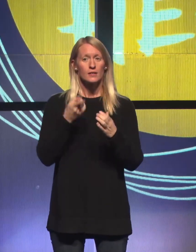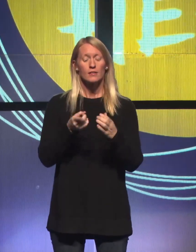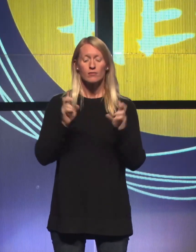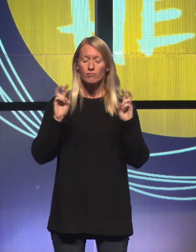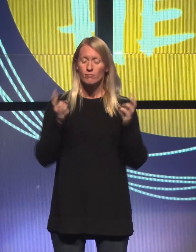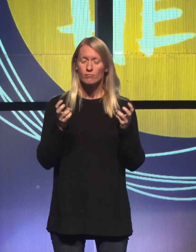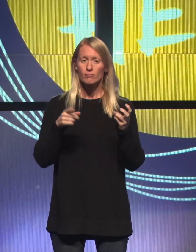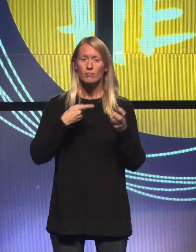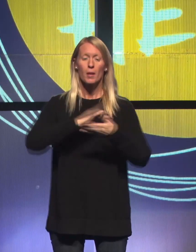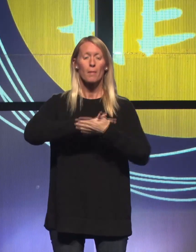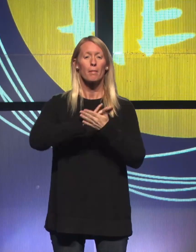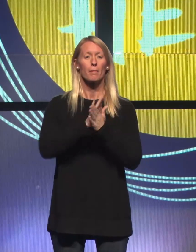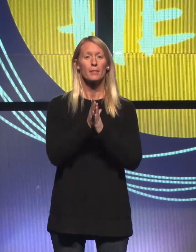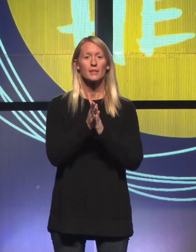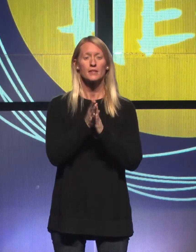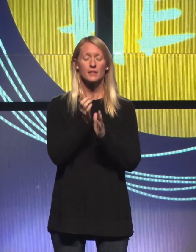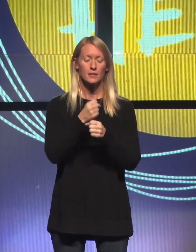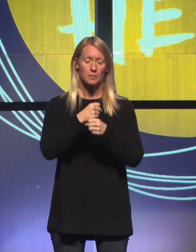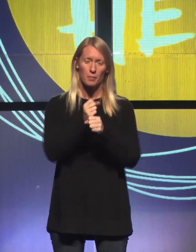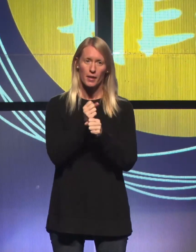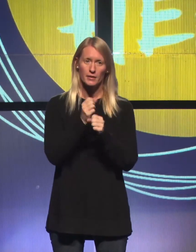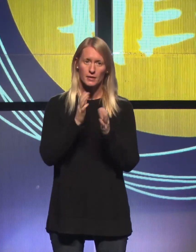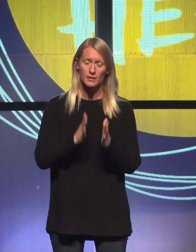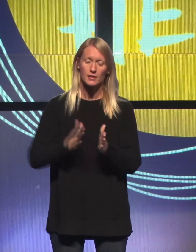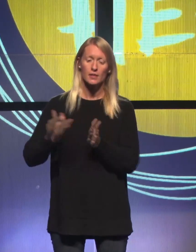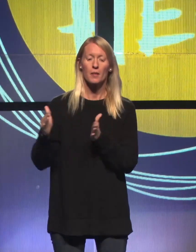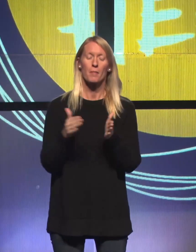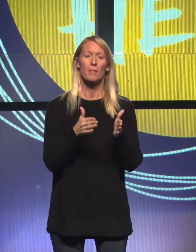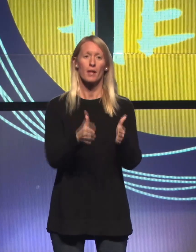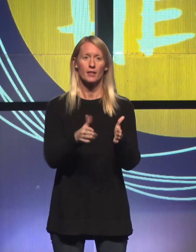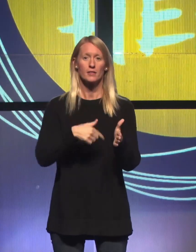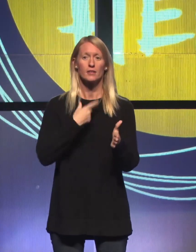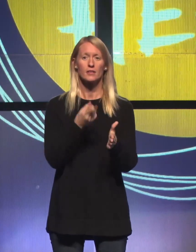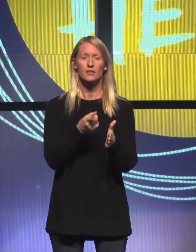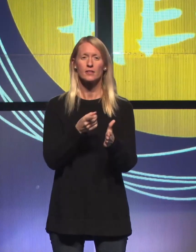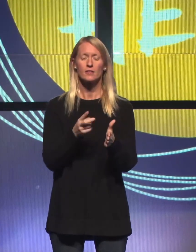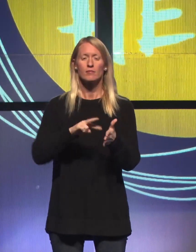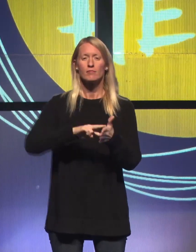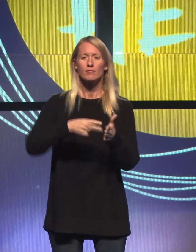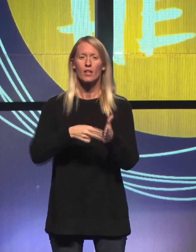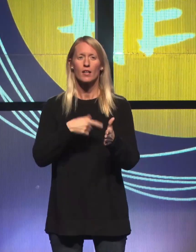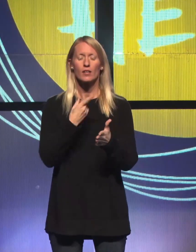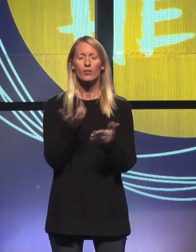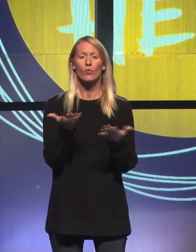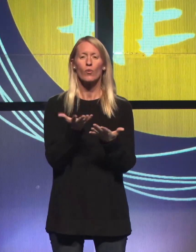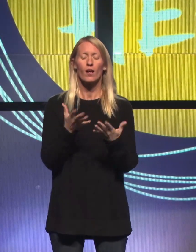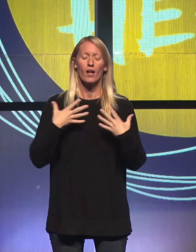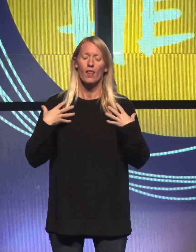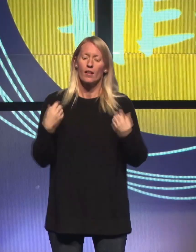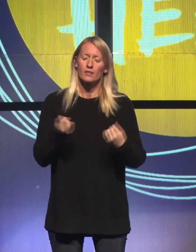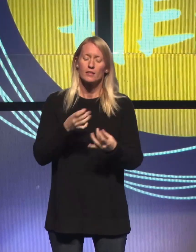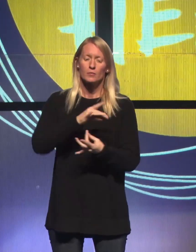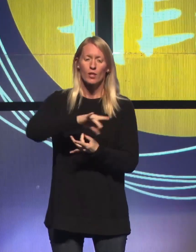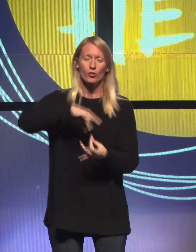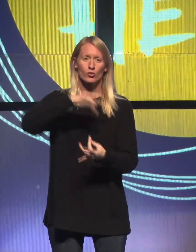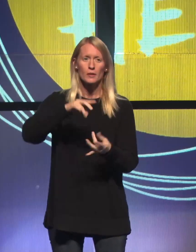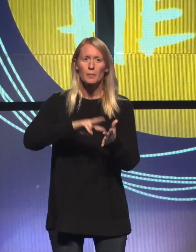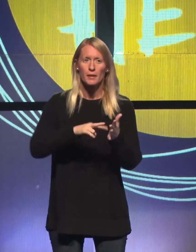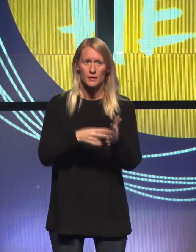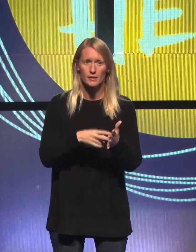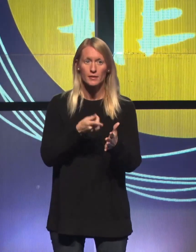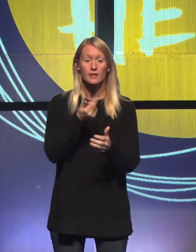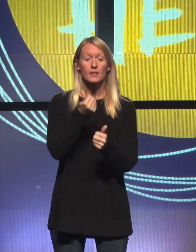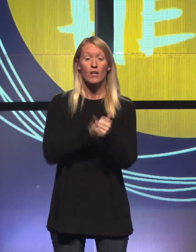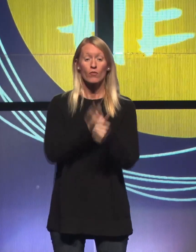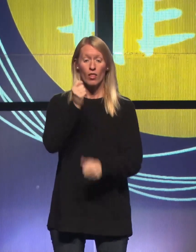it's really just our way of redefining what healthy spirituality is. So on Thursday nights, we have